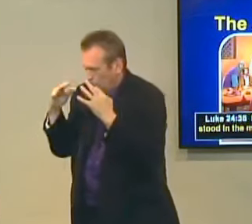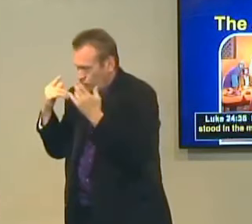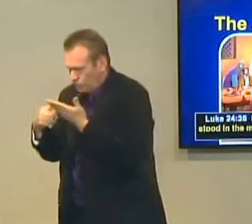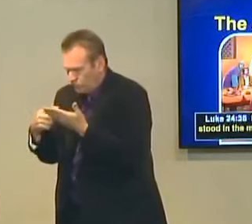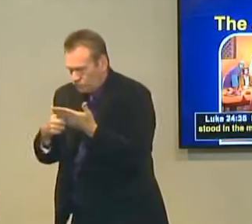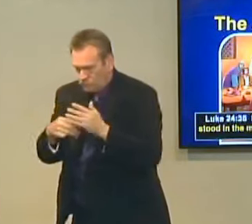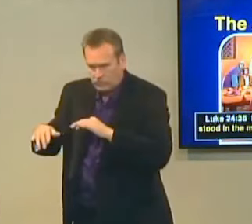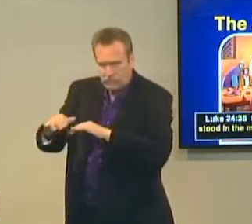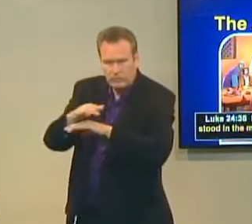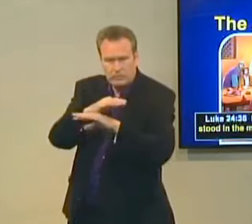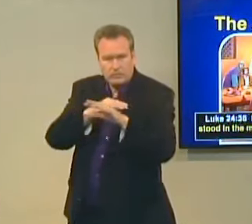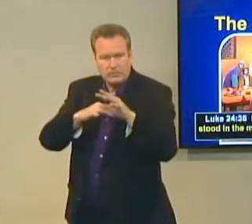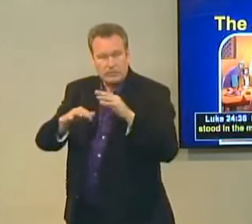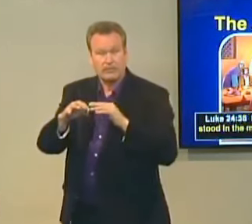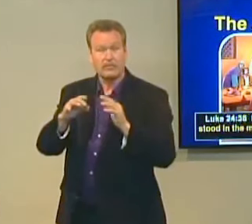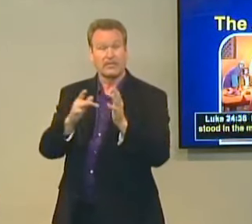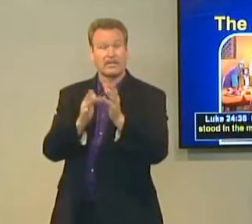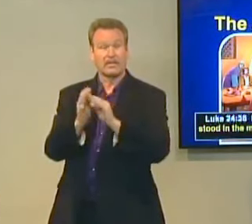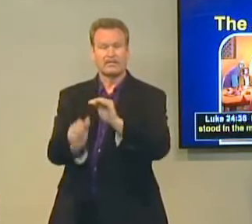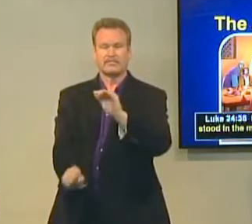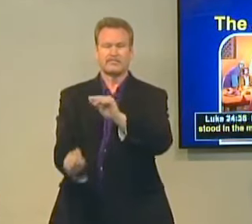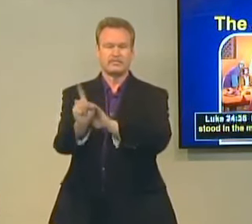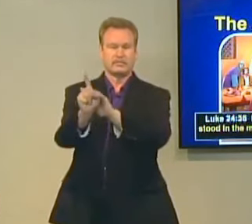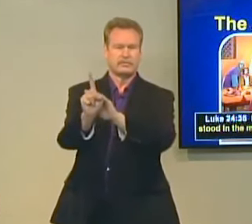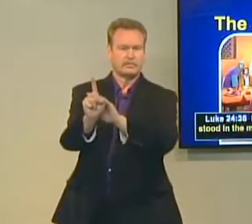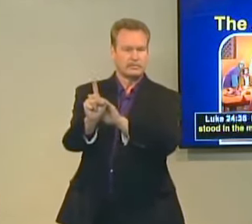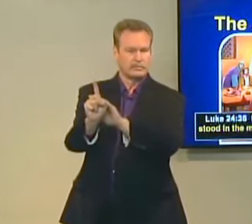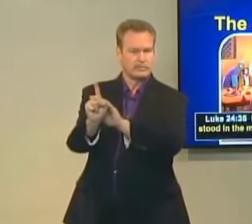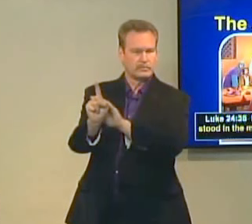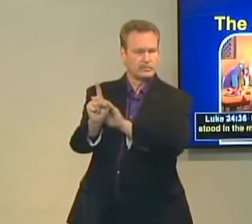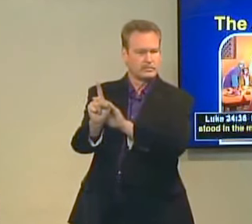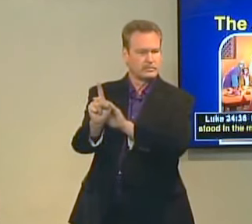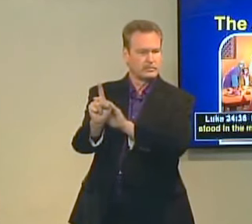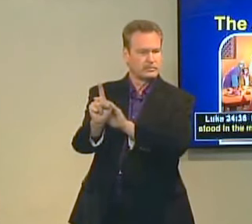frightened. That maybe they were going to be. Taken or captured. And Jesus just appears in the room.